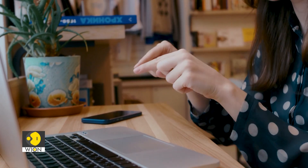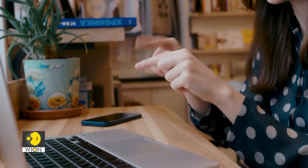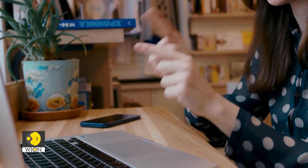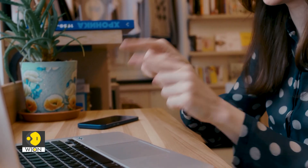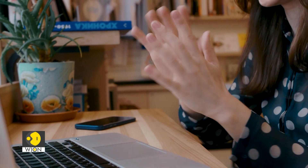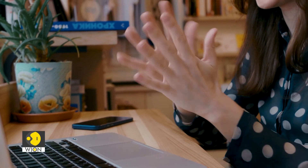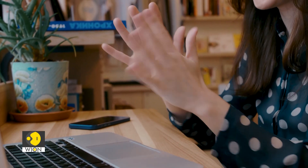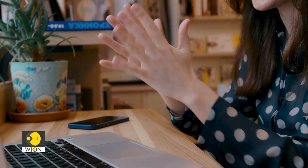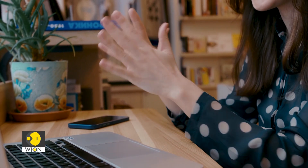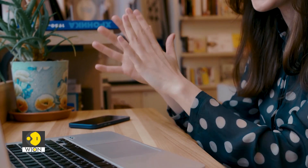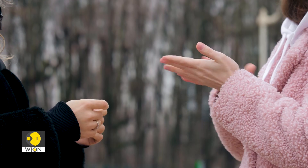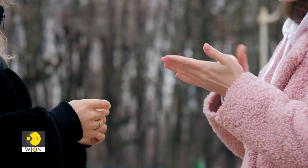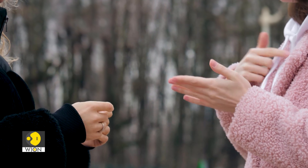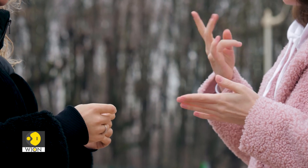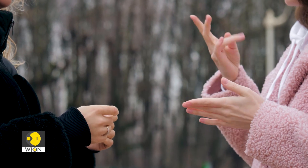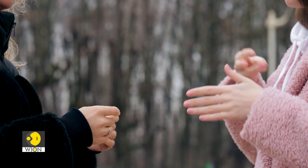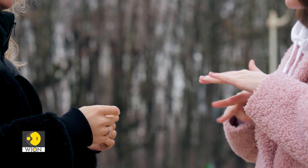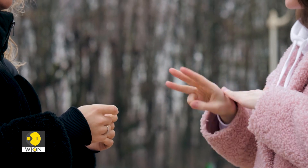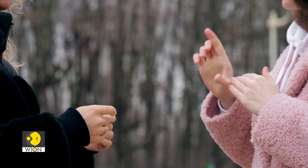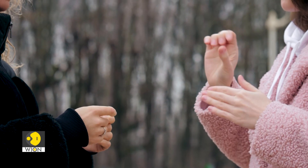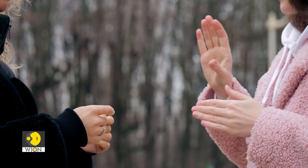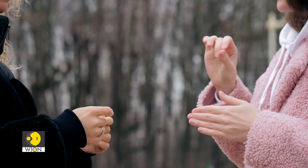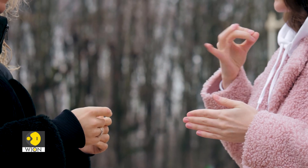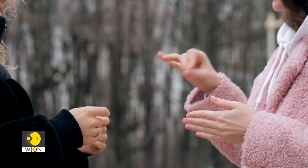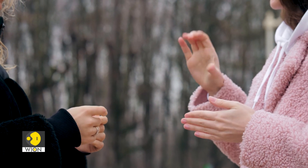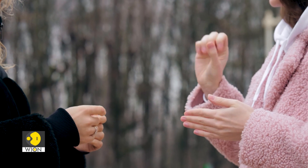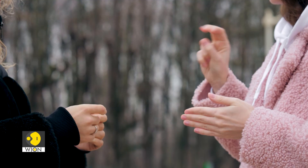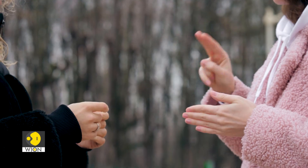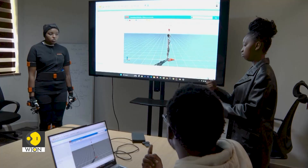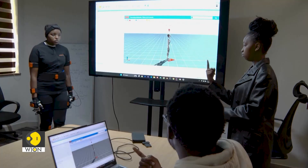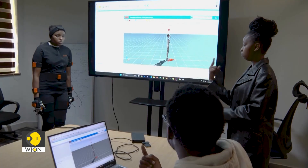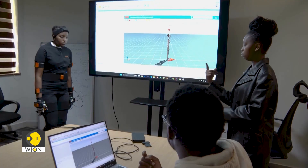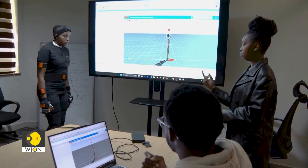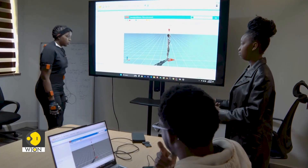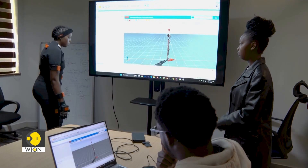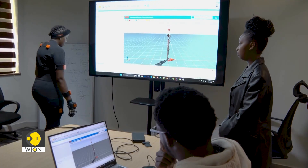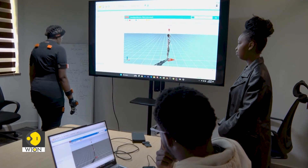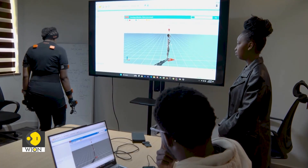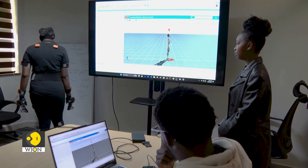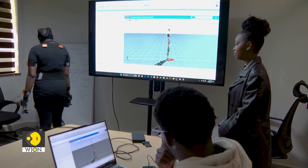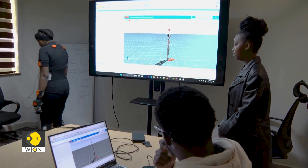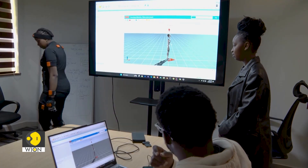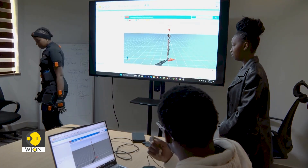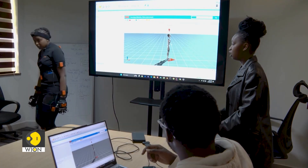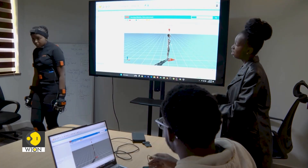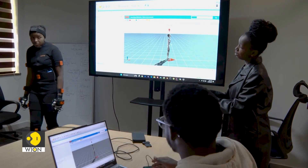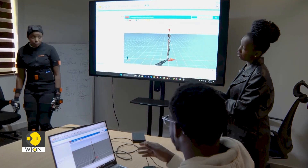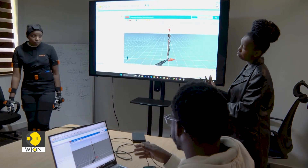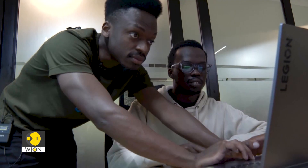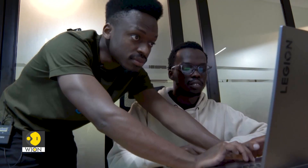real-life problem with an oversized impact on the quality of lives of those affected. Finally, there's an app that's been developed to make